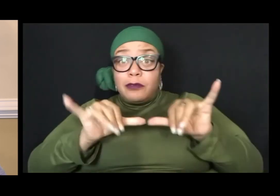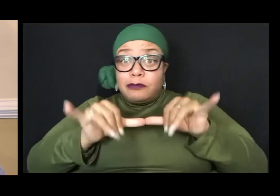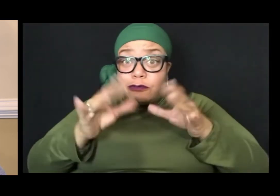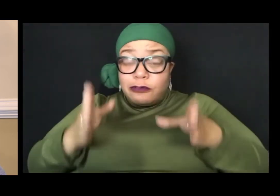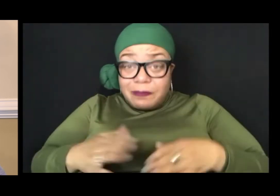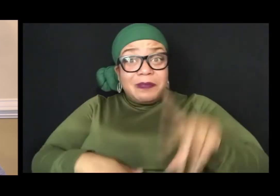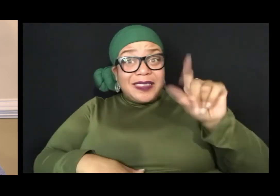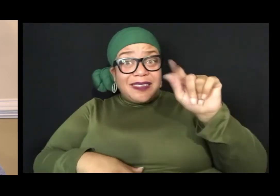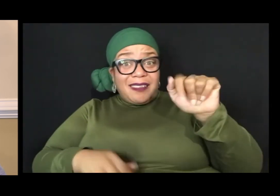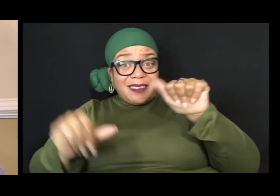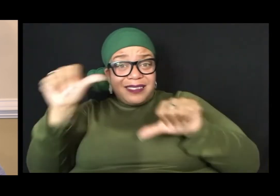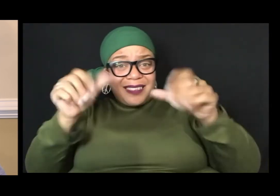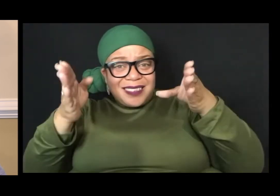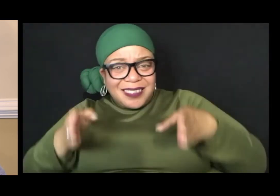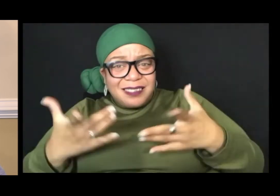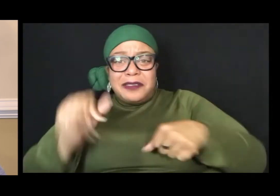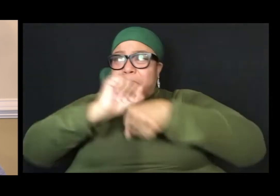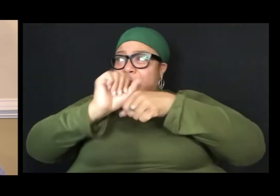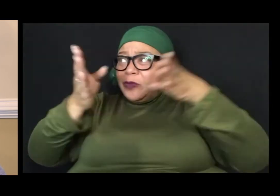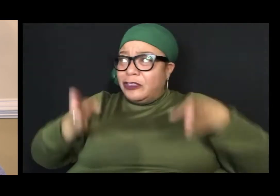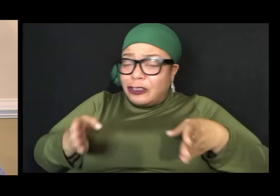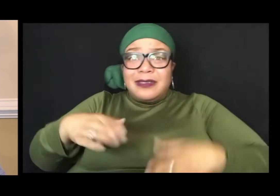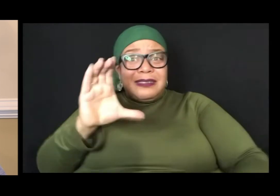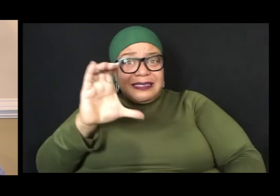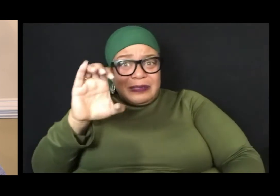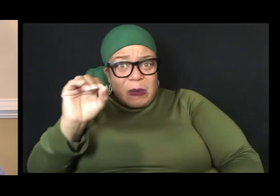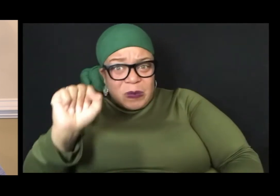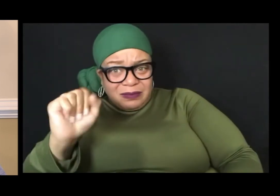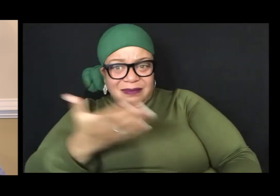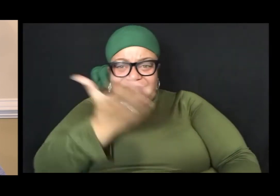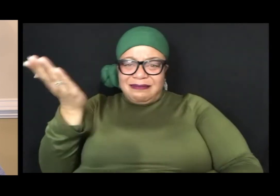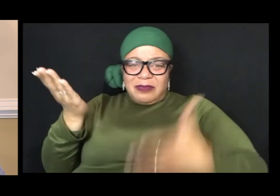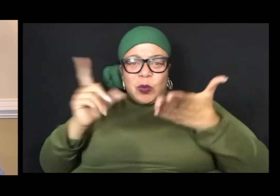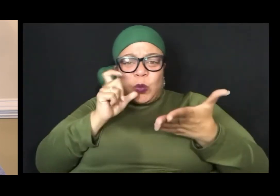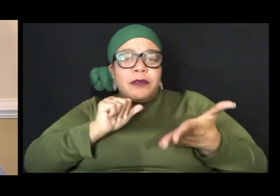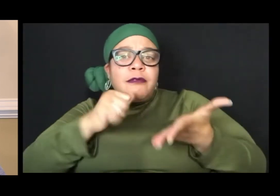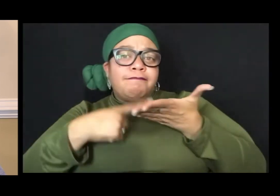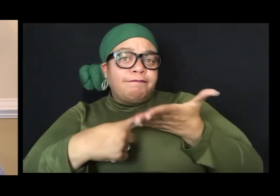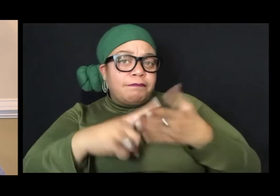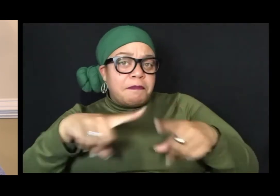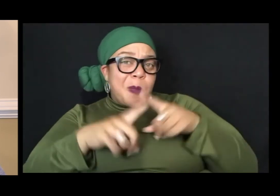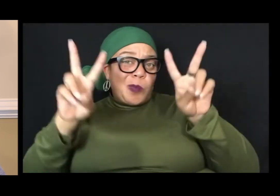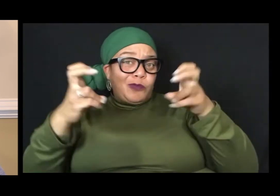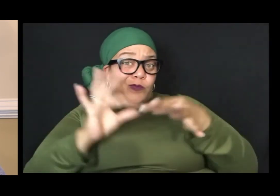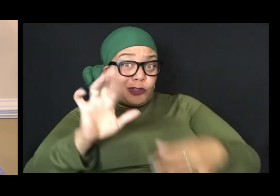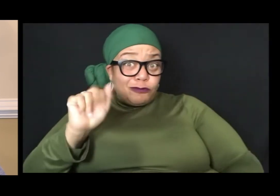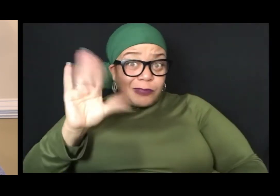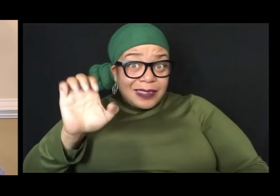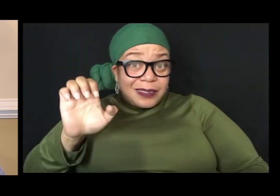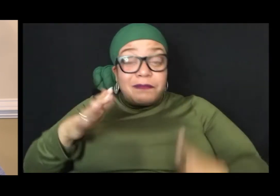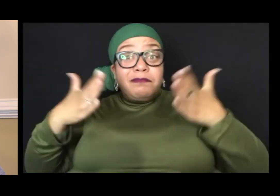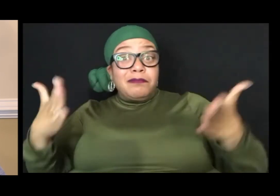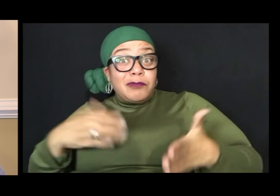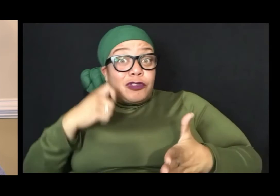data scientists, employers, CEOs, and others who are not talking about the issues of race,